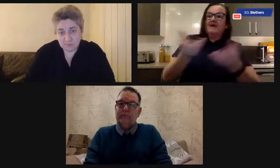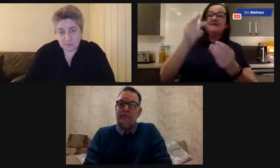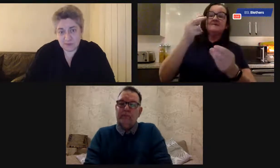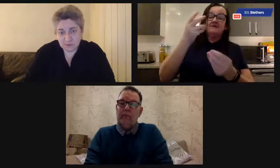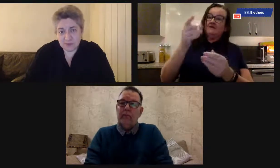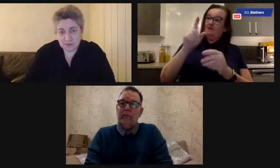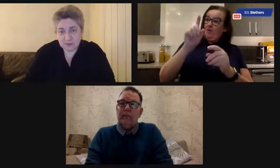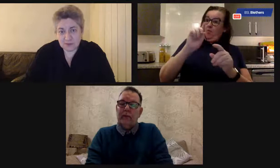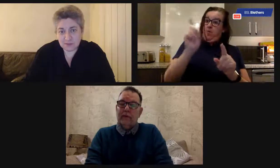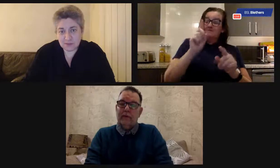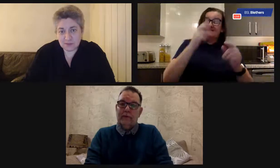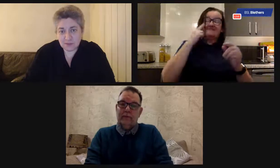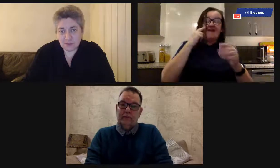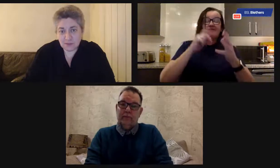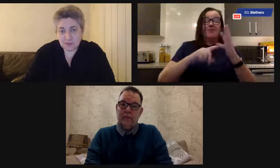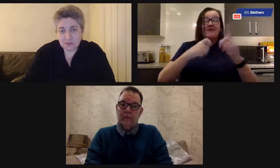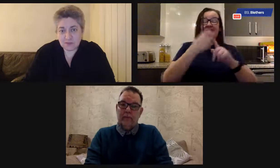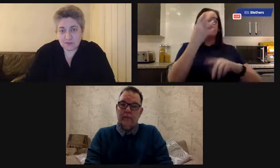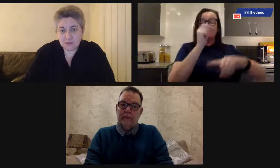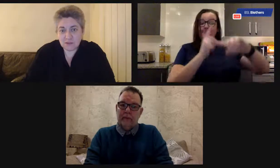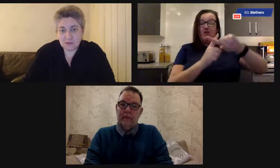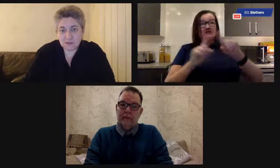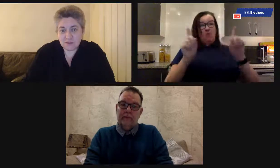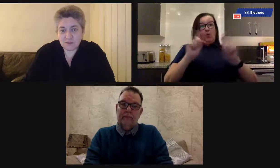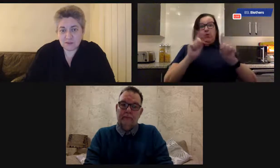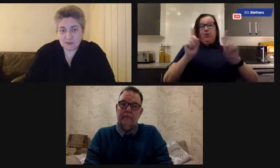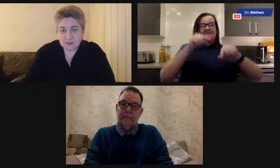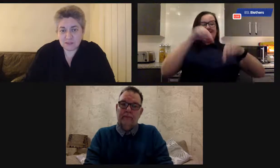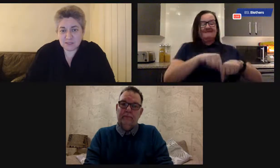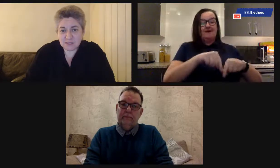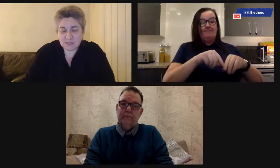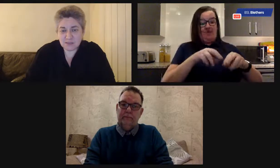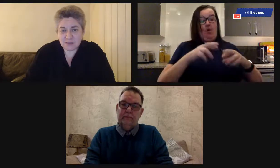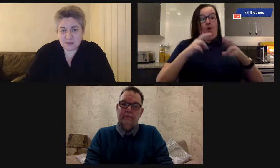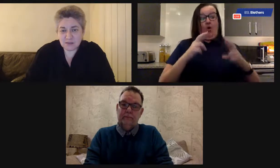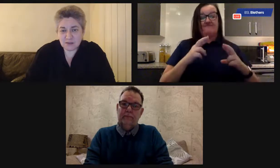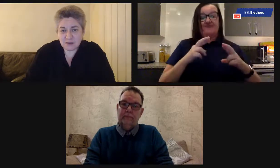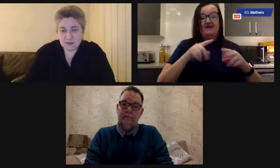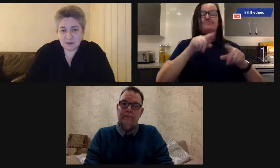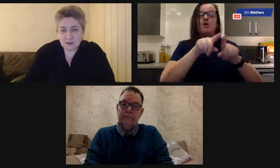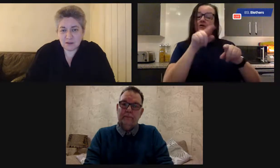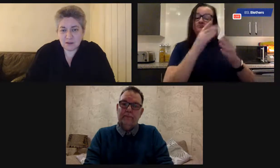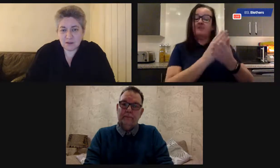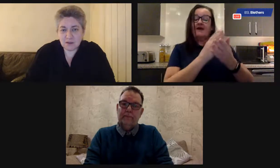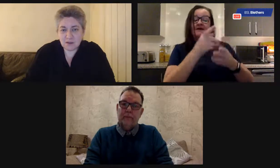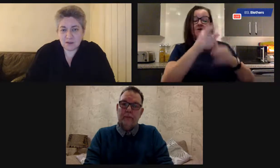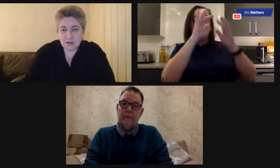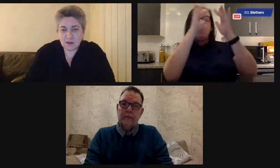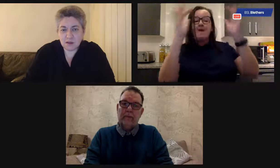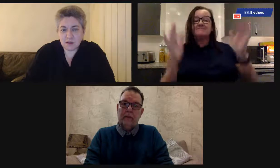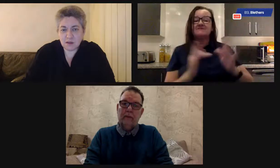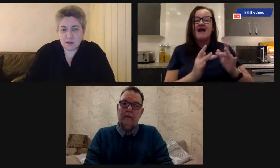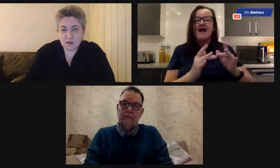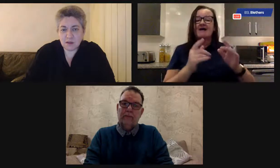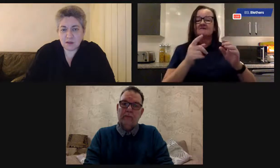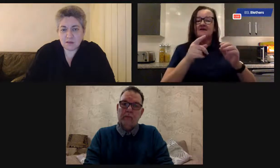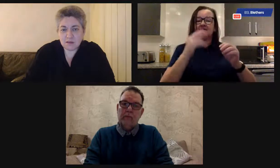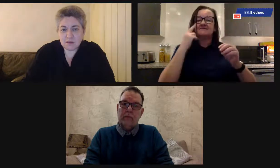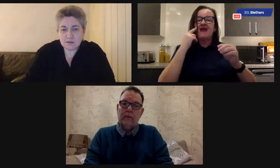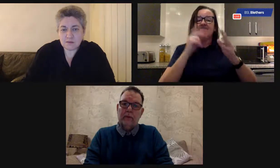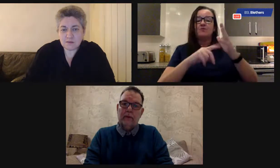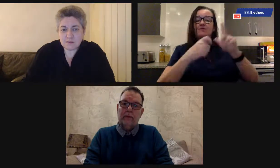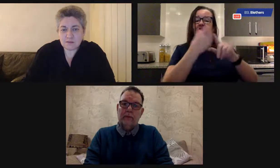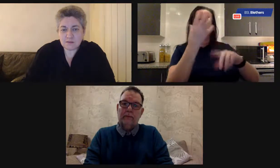demonstrate is that Scotland, um, even although it's been in England all this